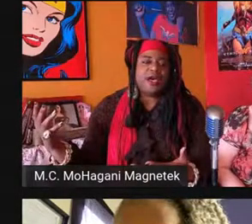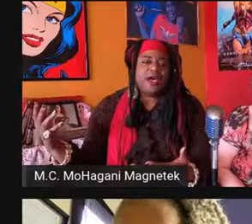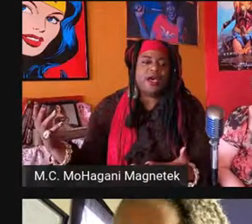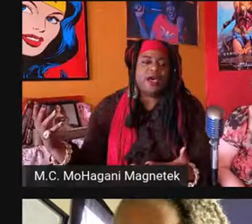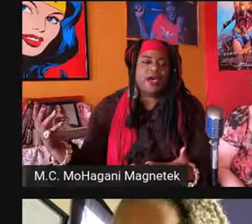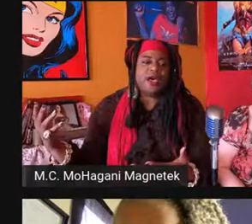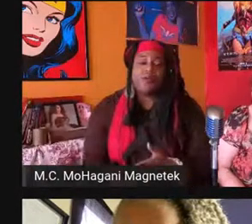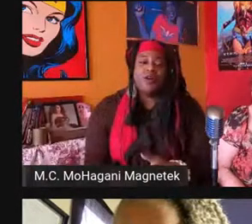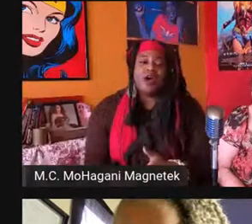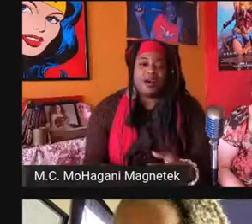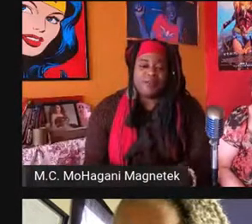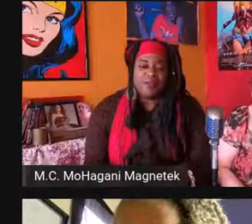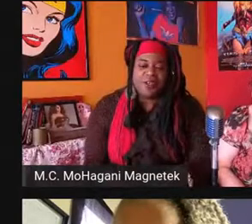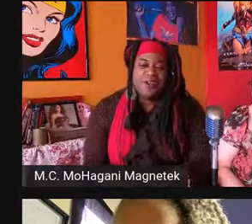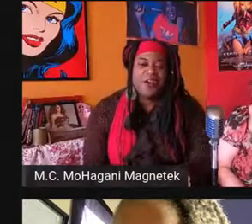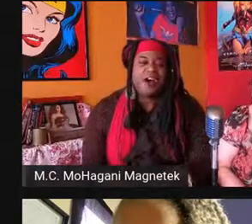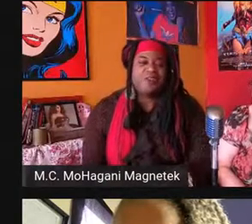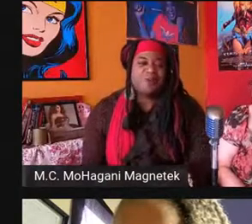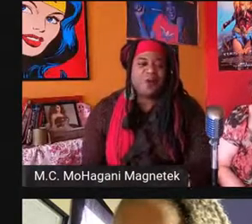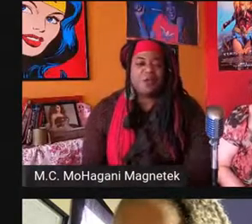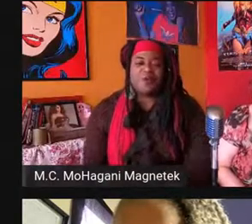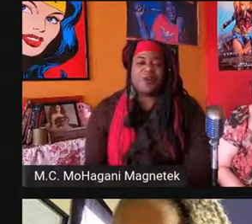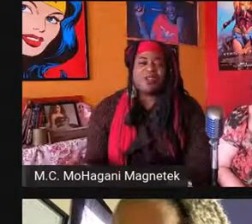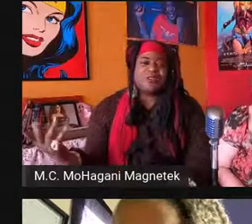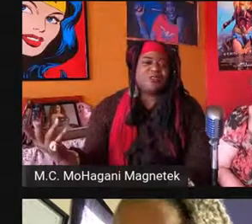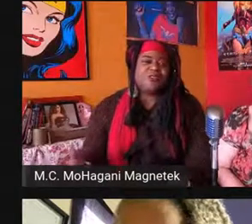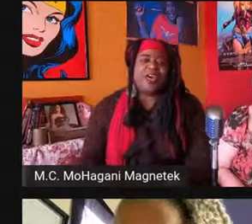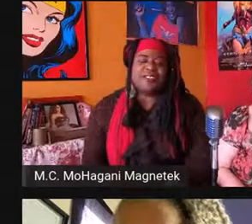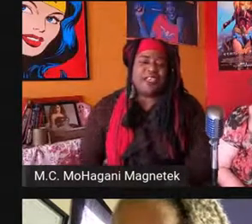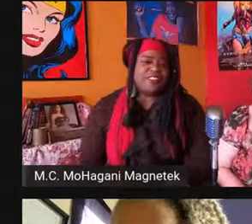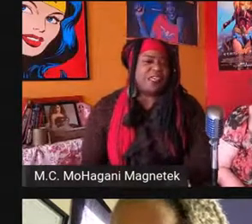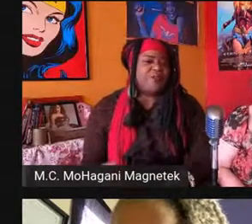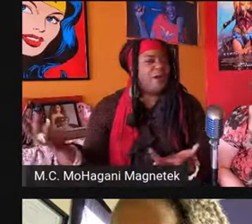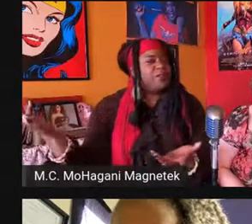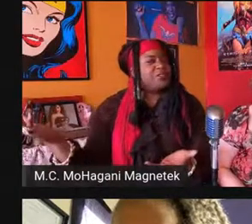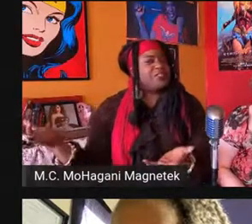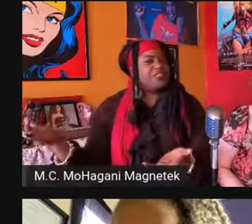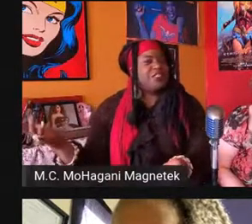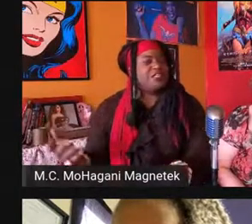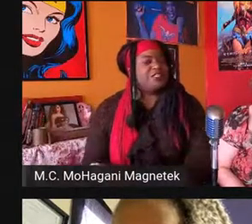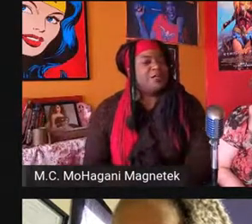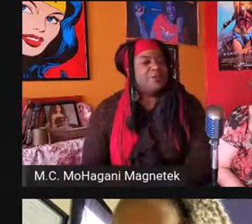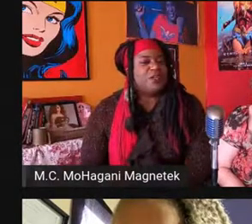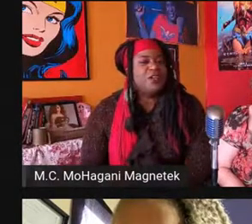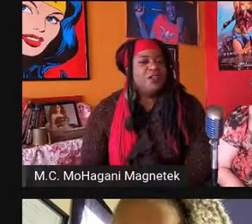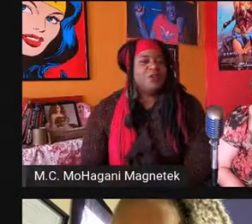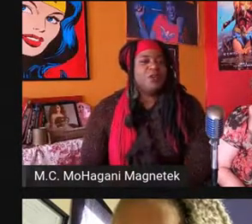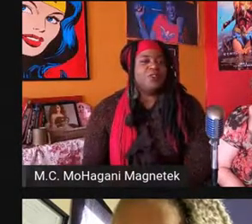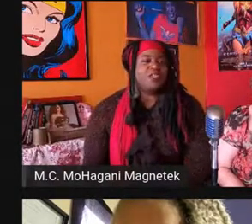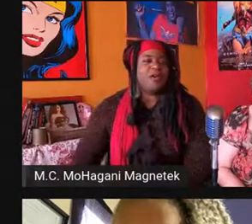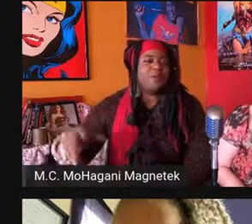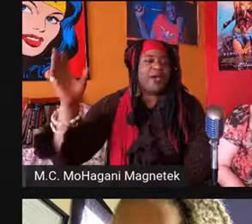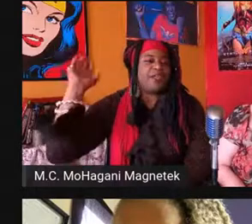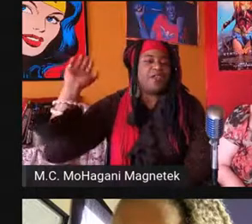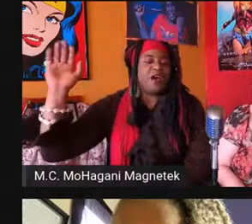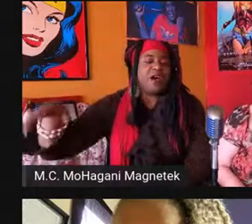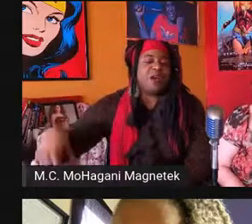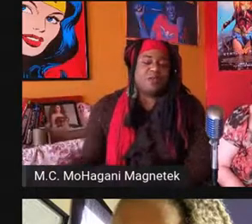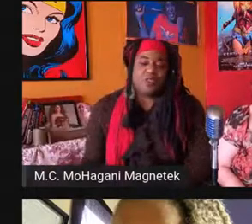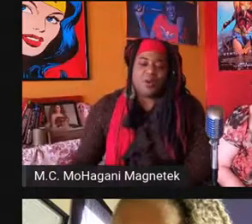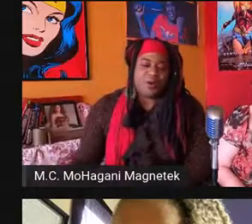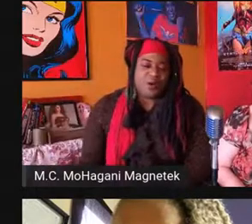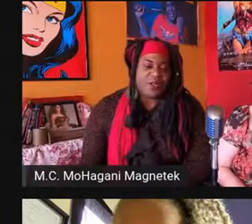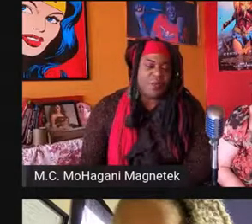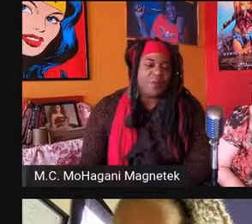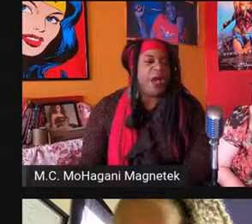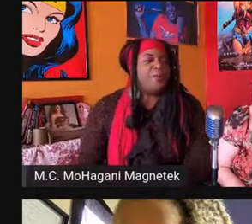understand the power of spoken word until 2018 when I went to the city assembly when we was campaigning